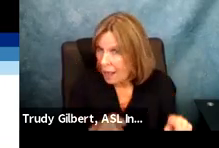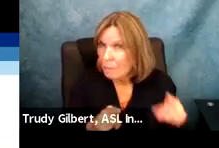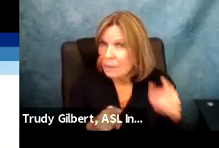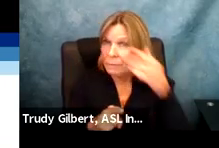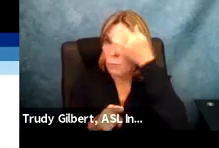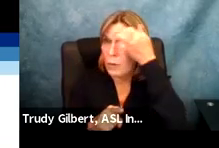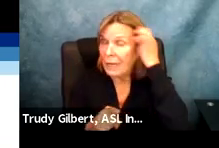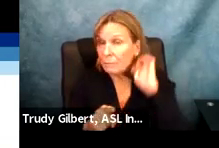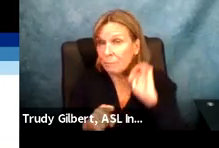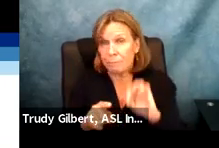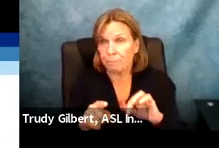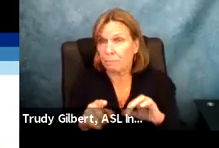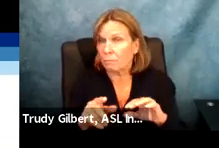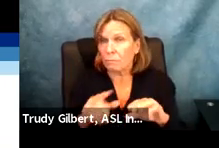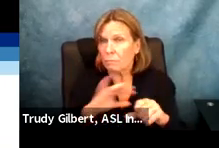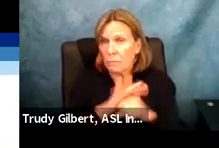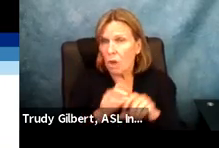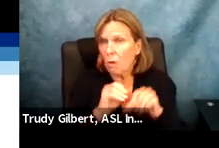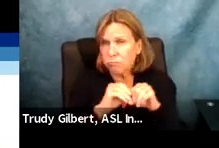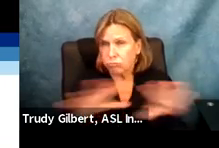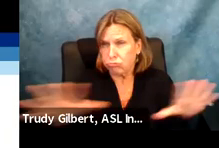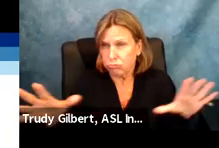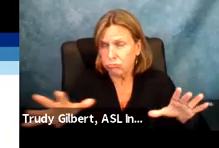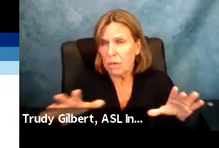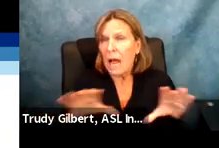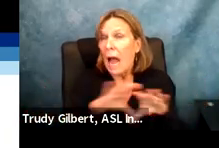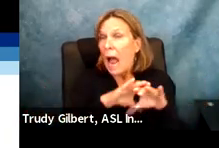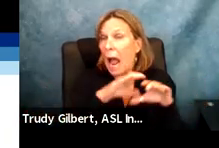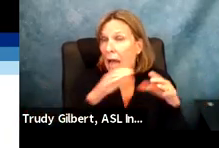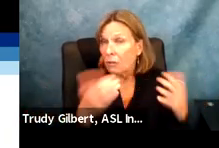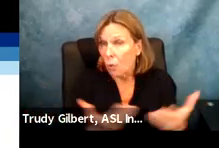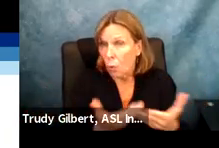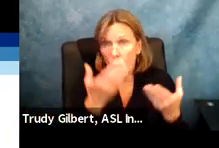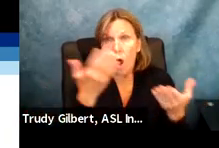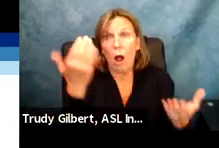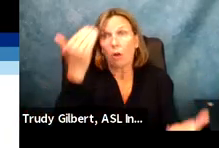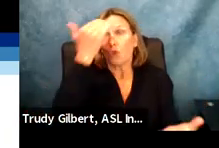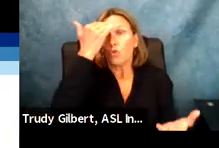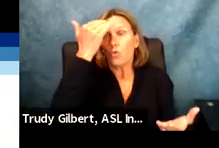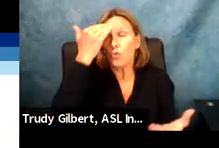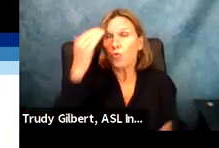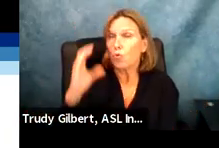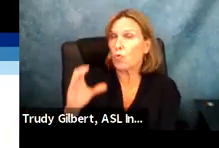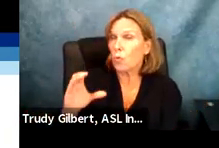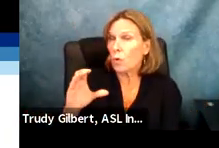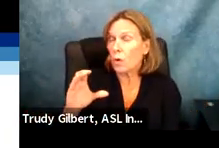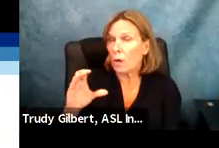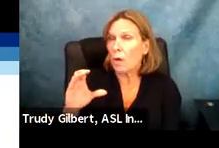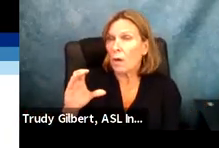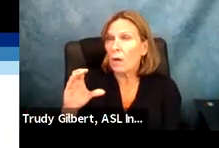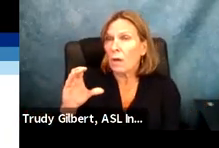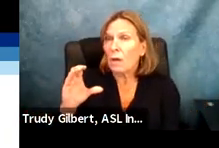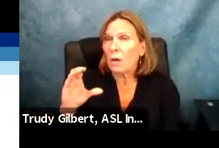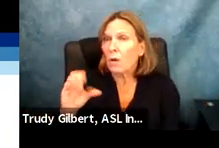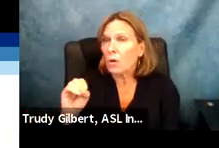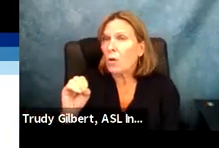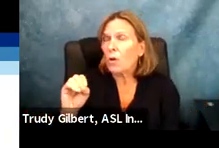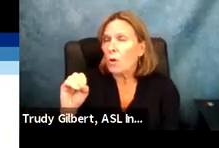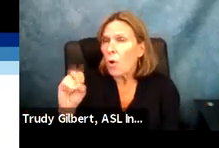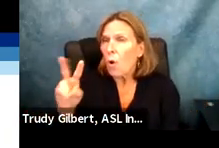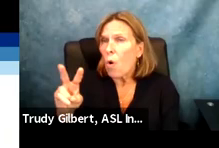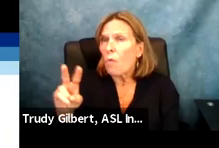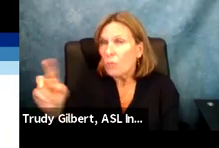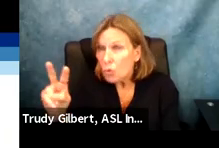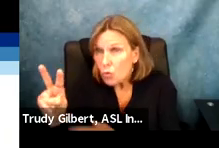the world was told what the SARS-CoV-2 virus looked like, that was something that was shared with everyone, people got